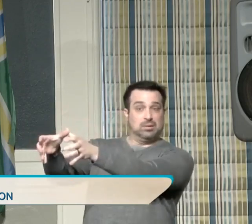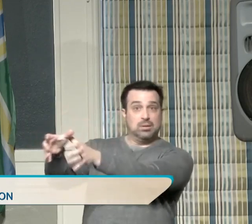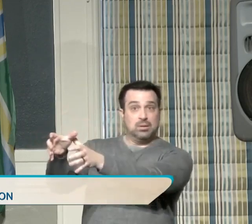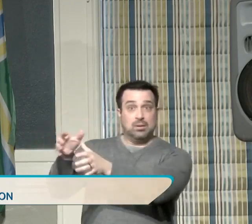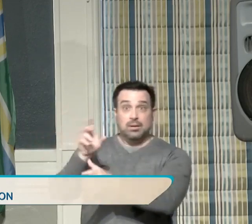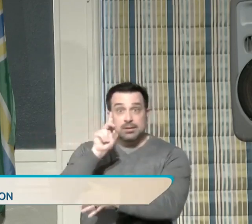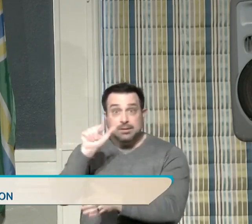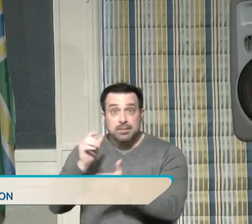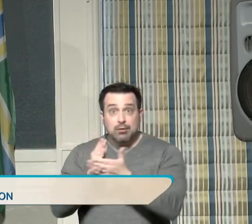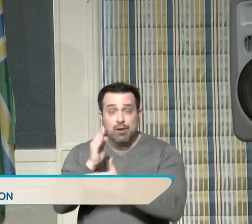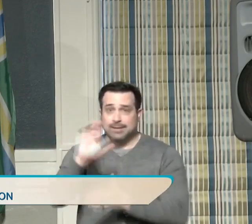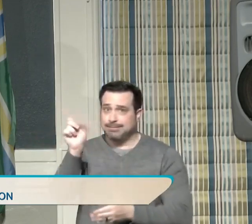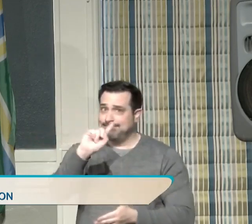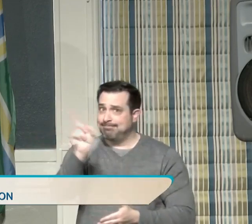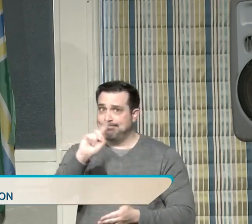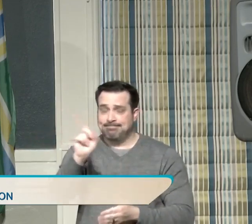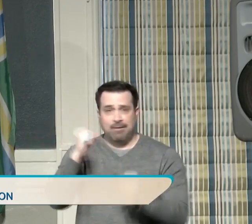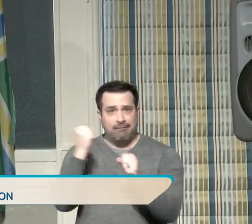has fought against.